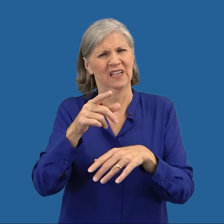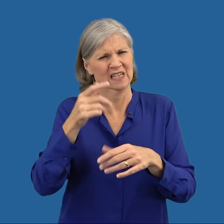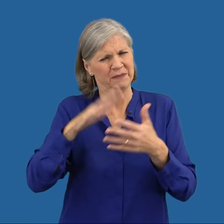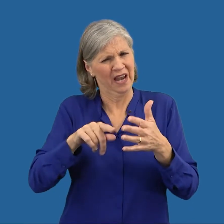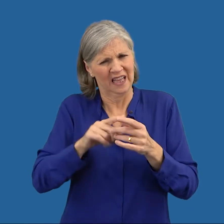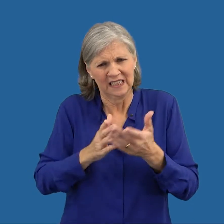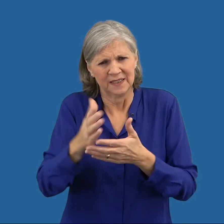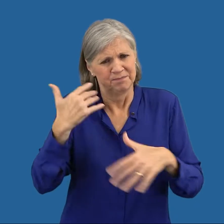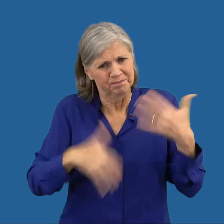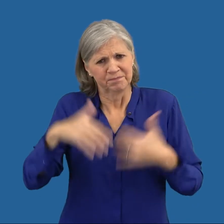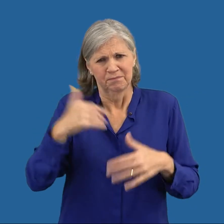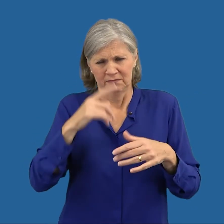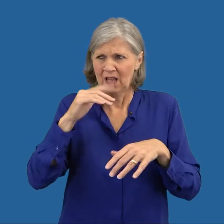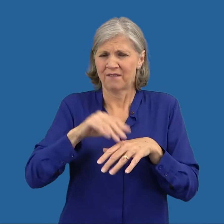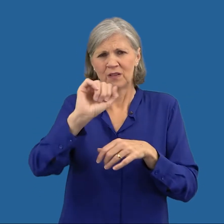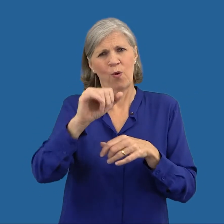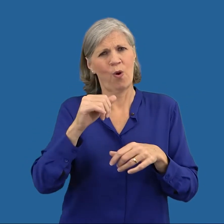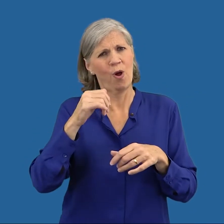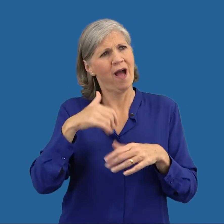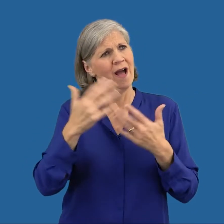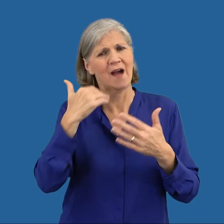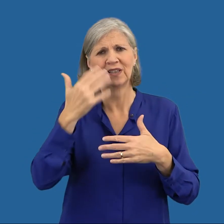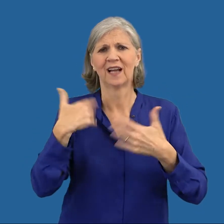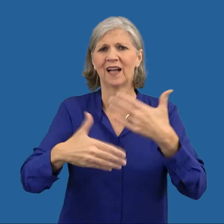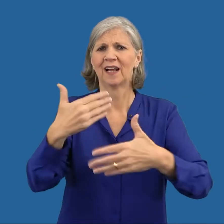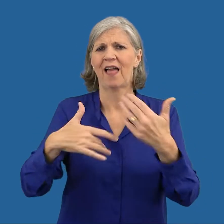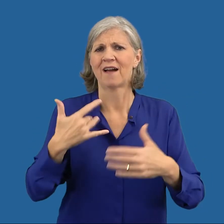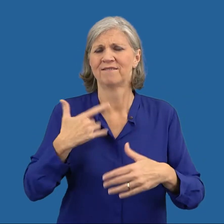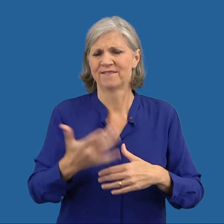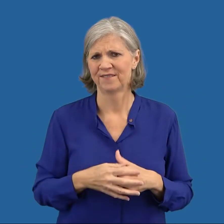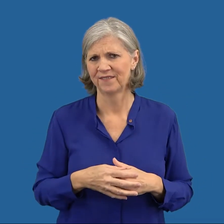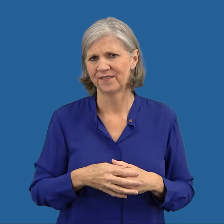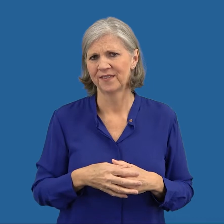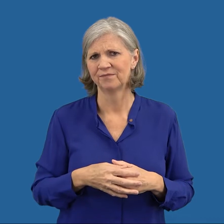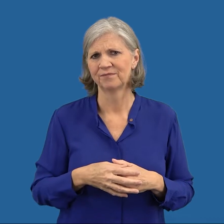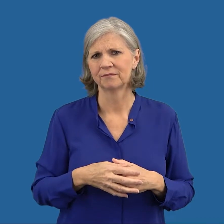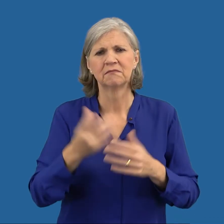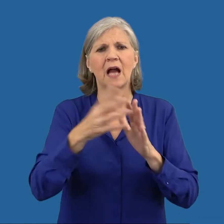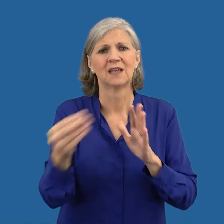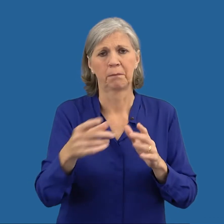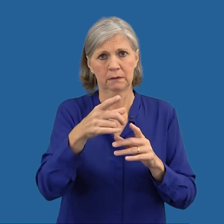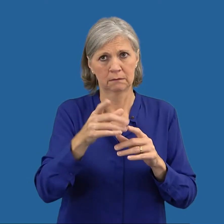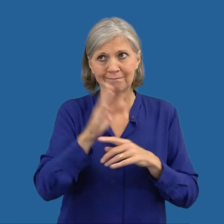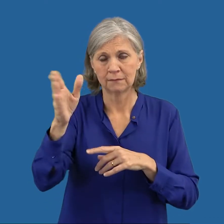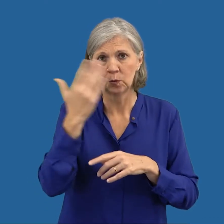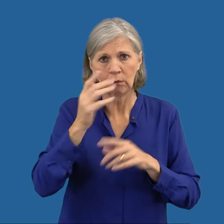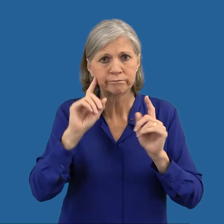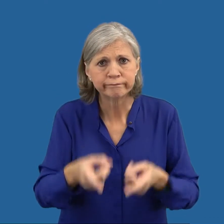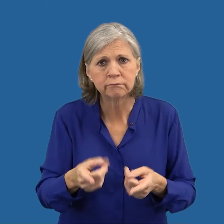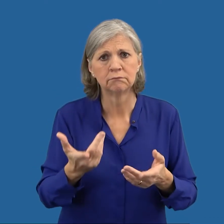Speak to your doctor if you're experiencing pain which is affecting your day-to-day life. For example, you can't go to school